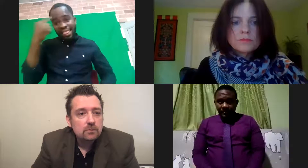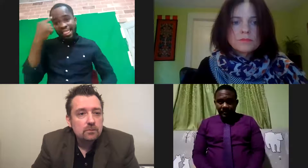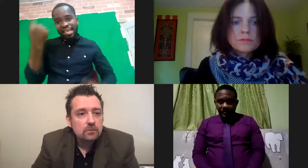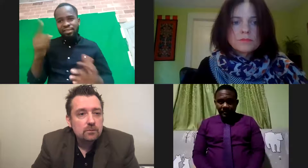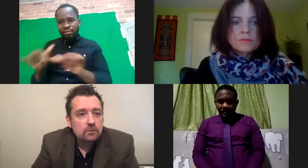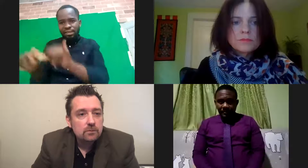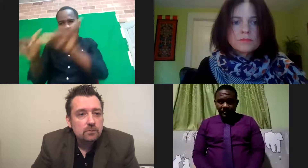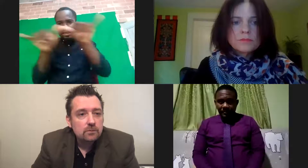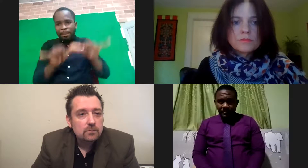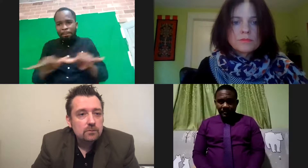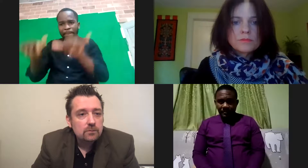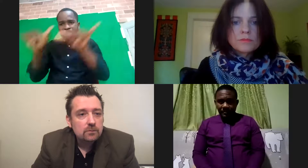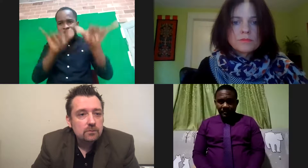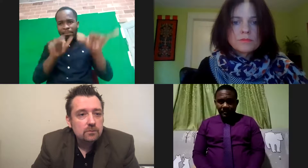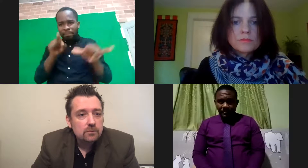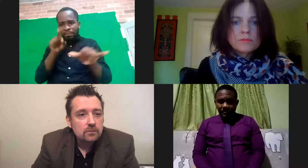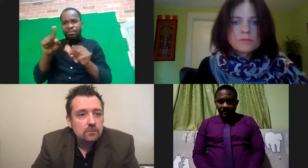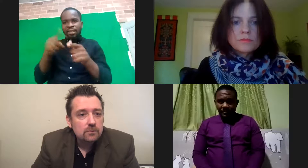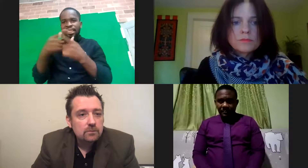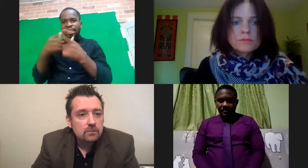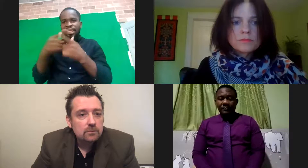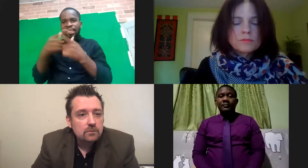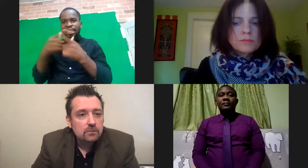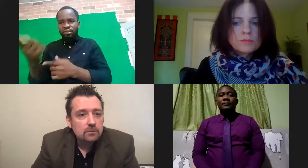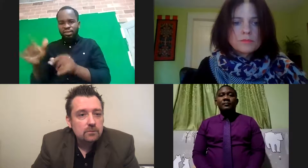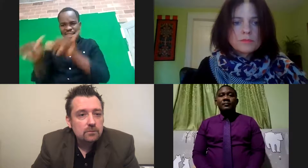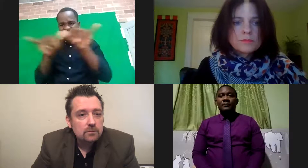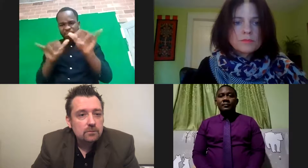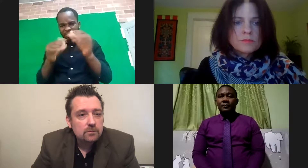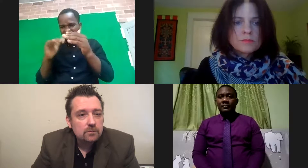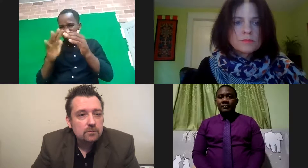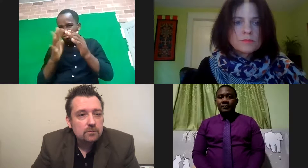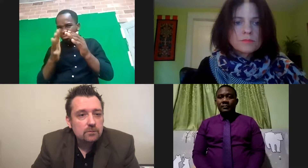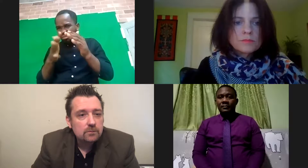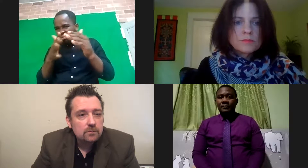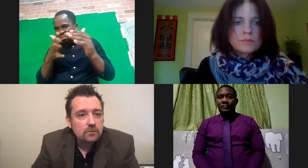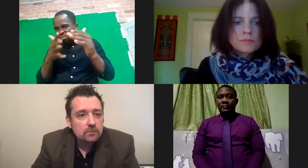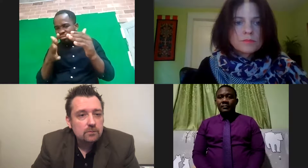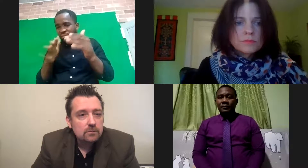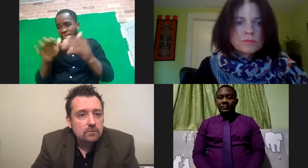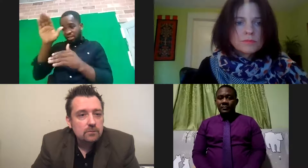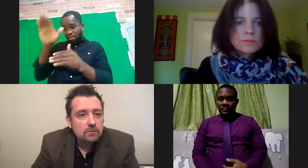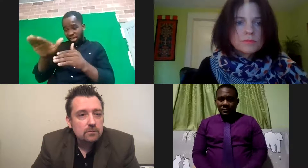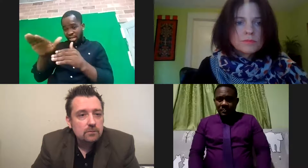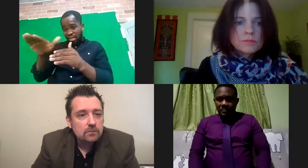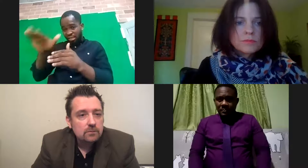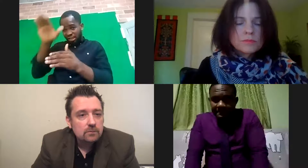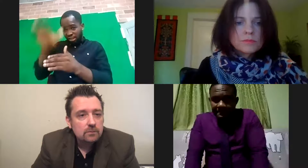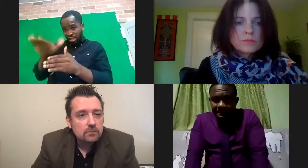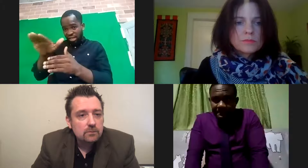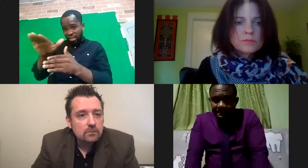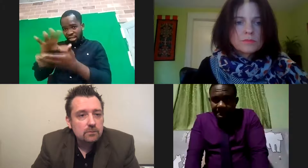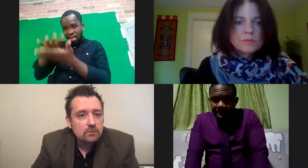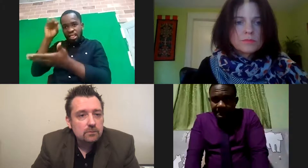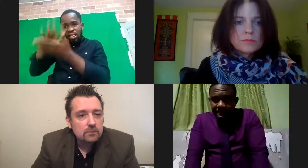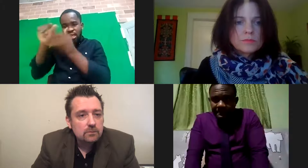to my next question, which says that can a child who has not learned language as